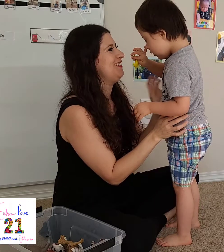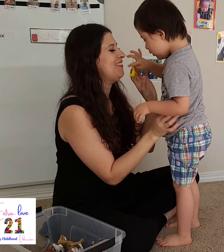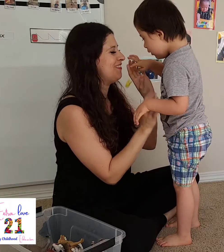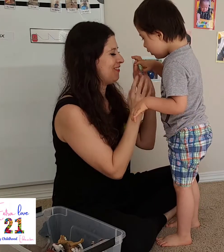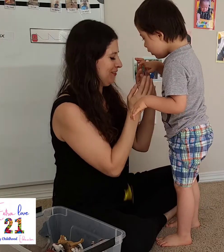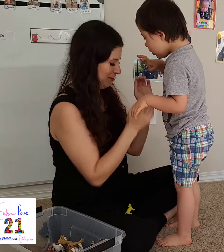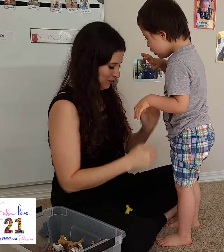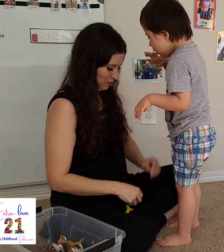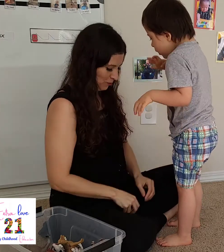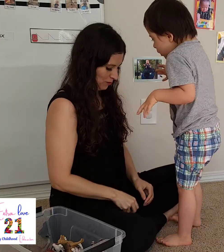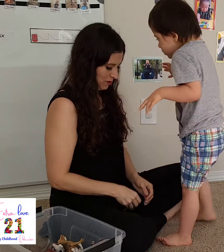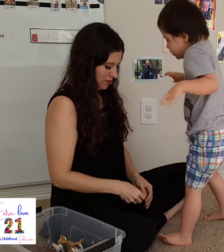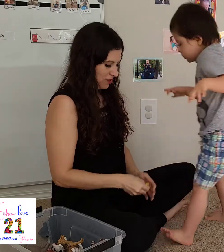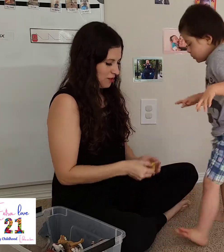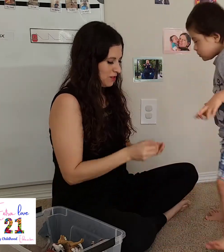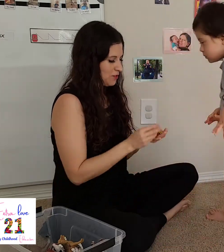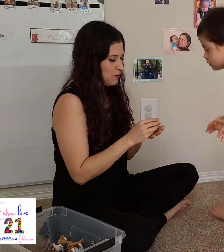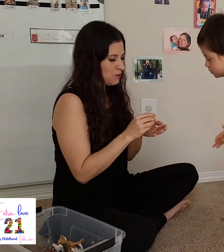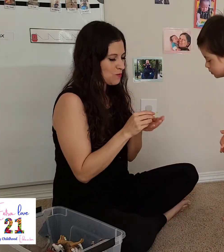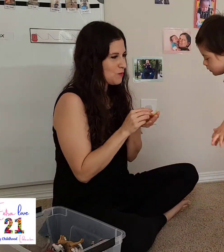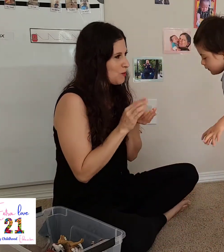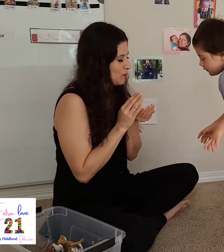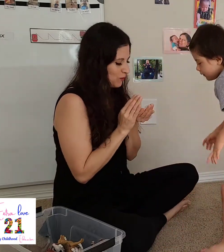It's so... It's so small.